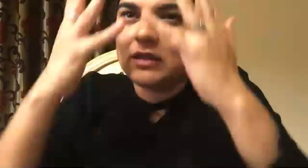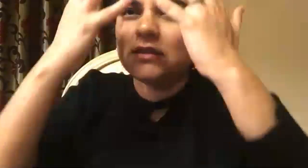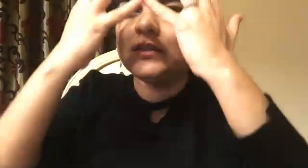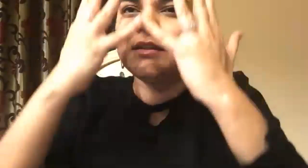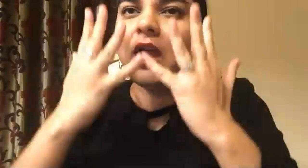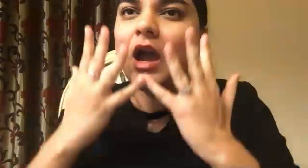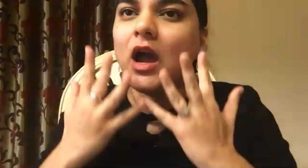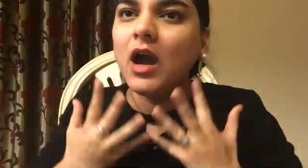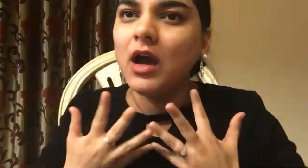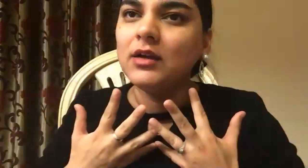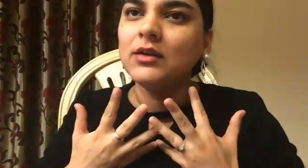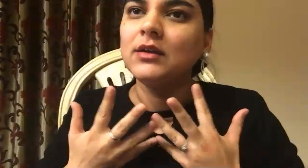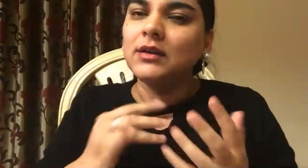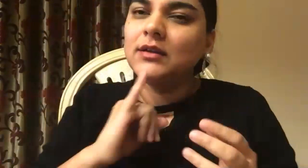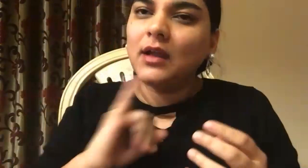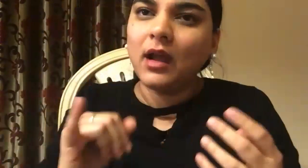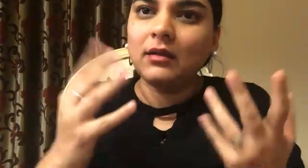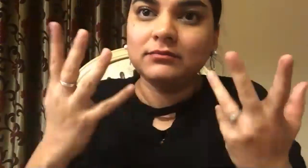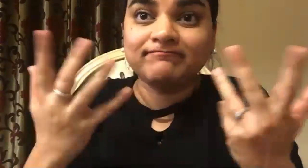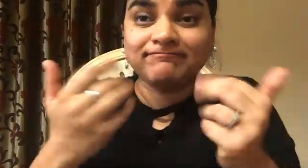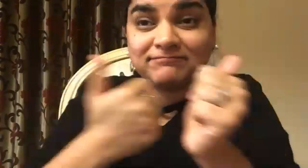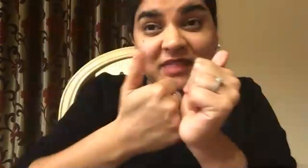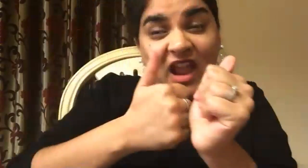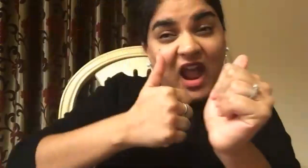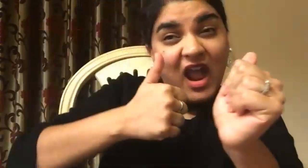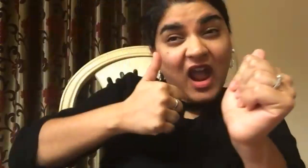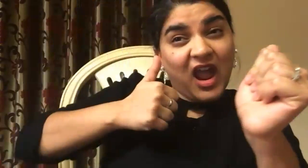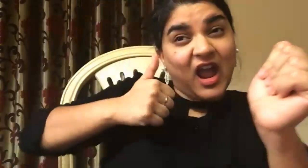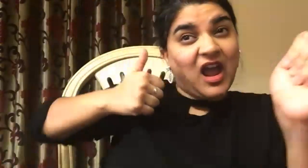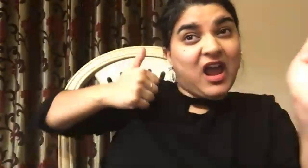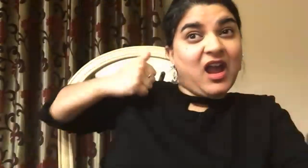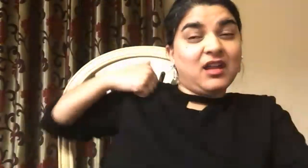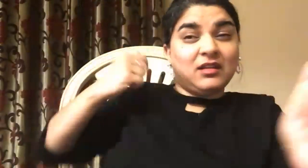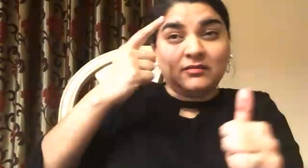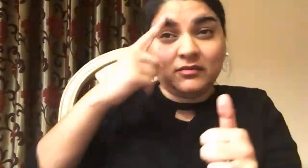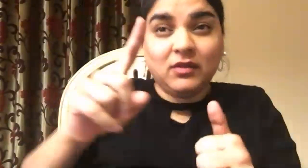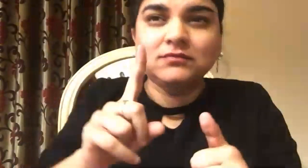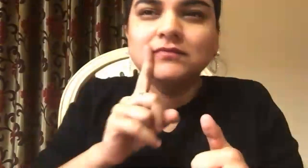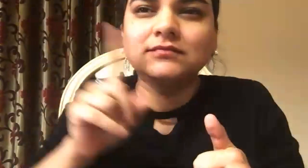is very, very integral. And it is sad how